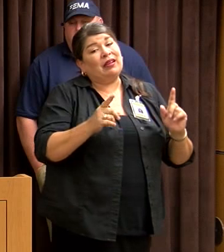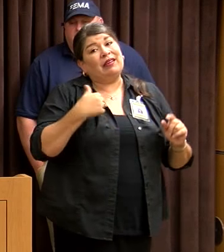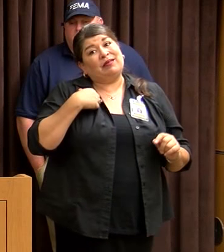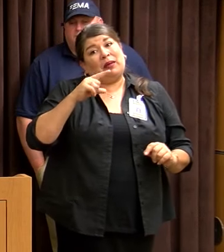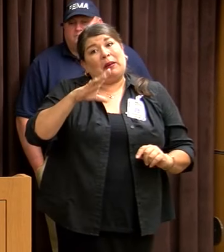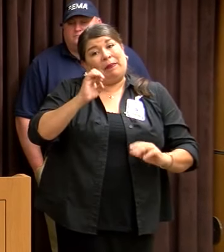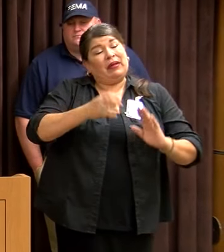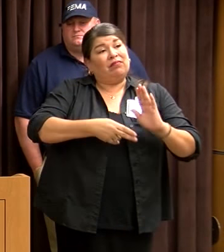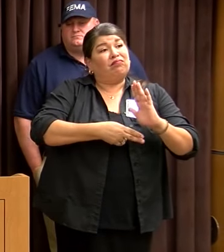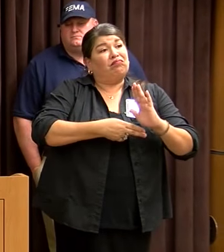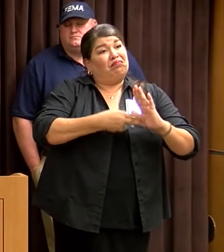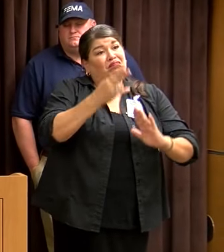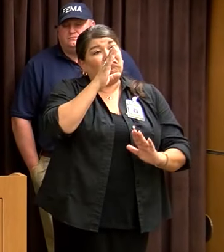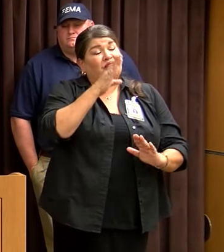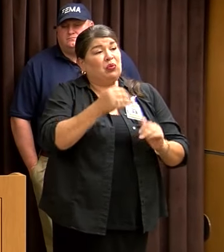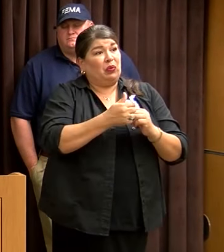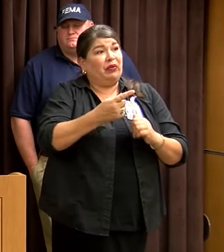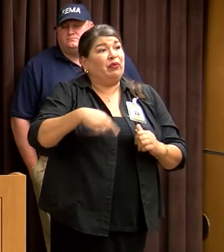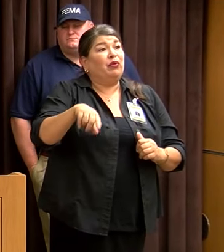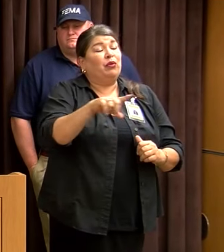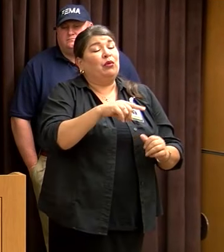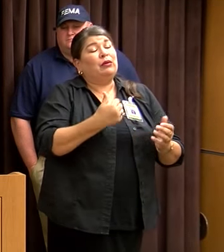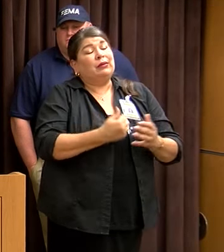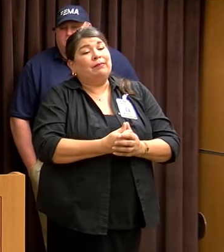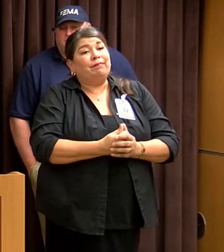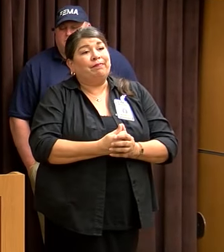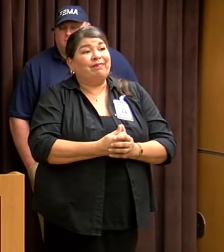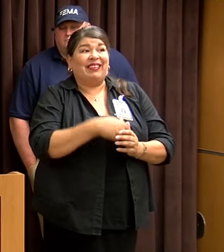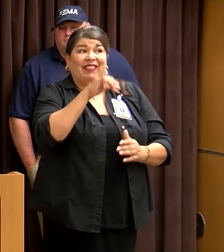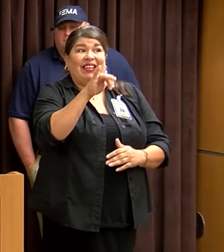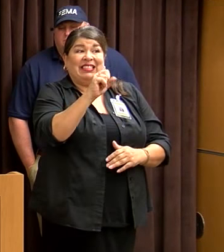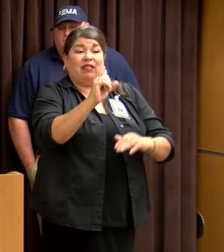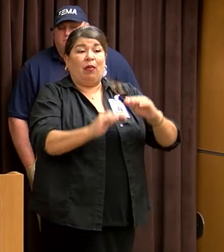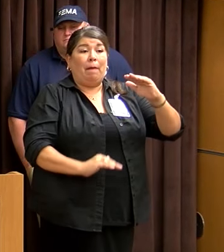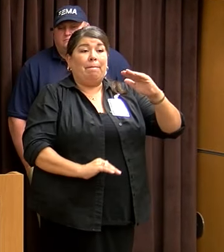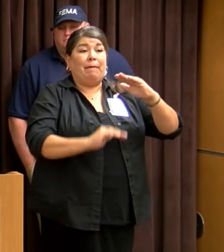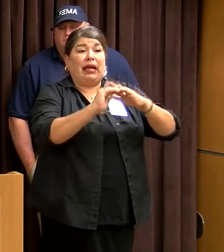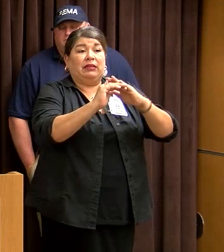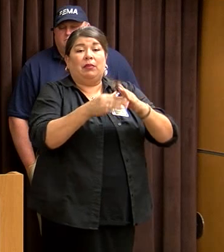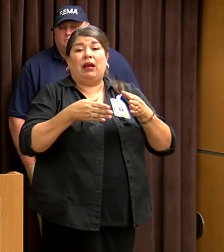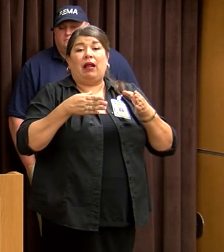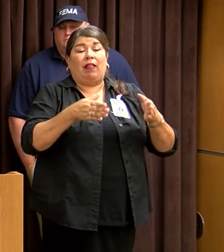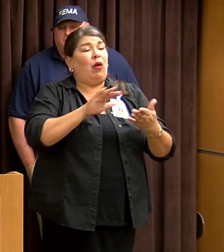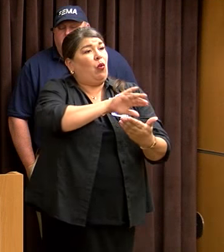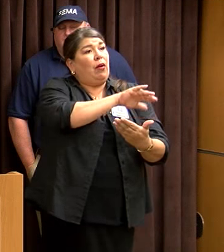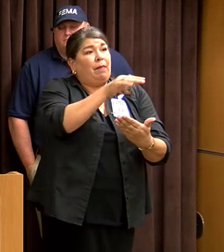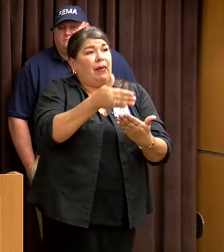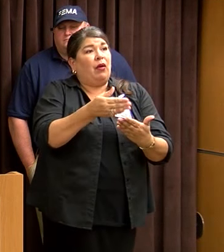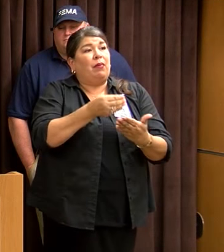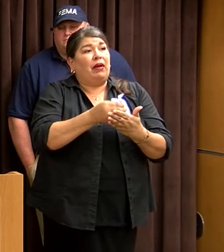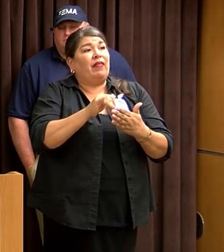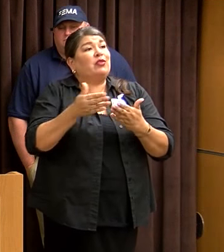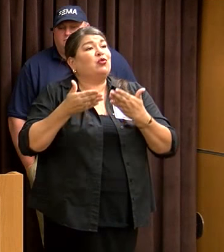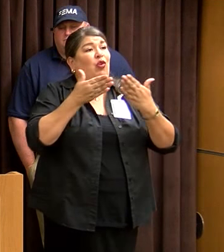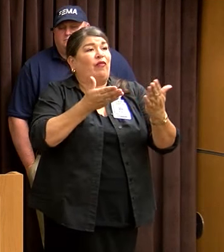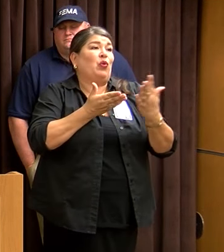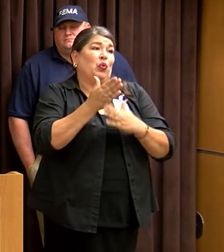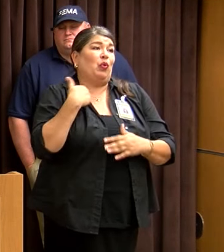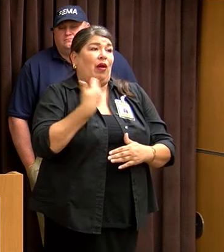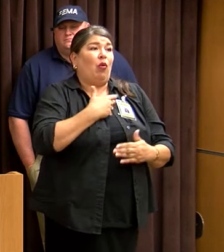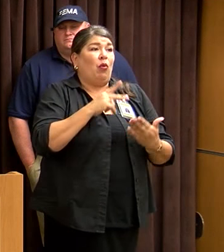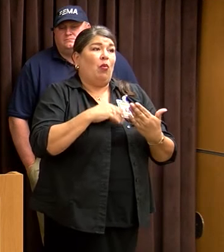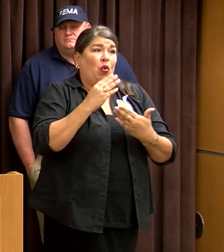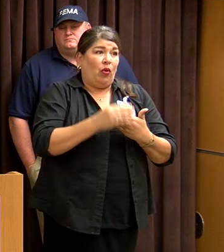to be upfront with you and very candid that is the maximum allowable amount that is offered through our particular